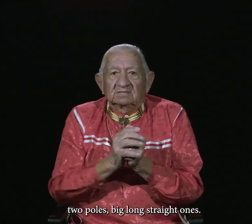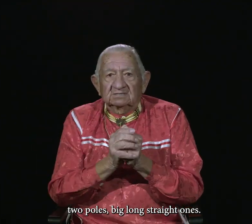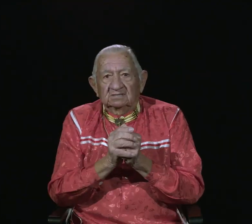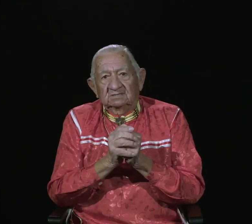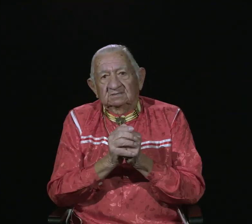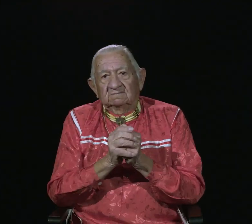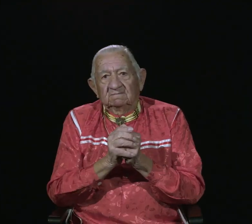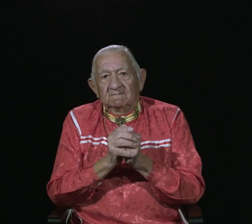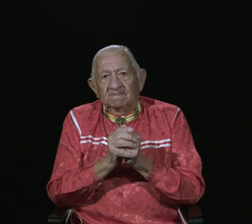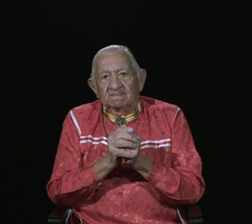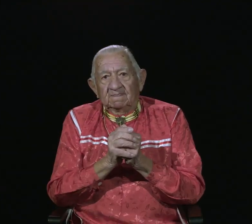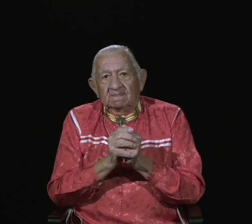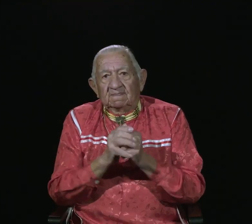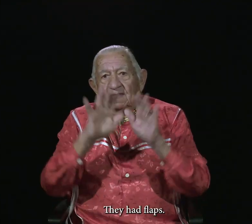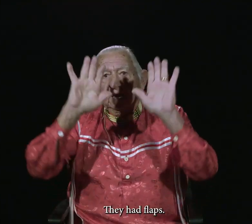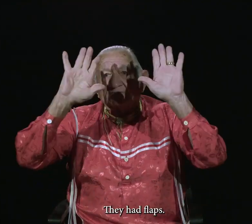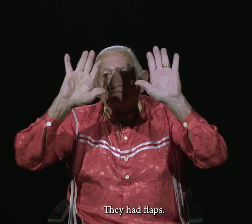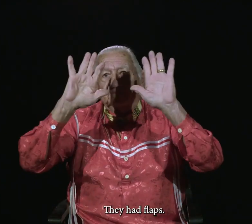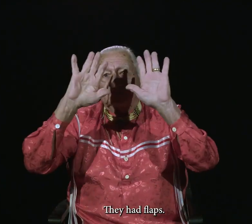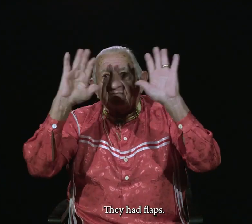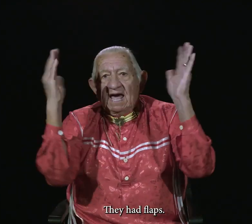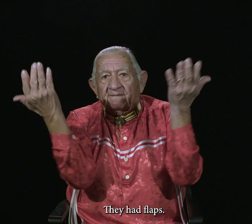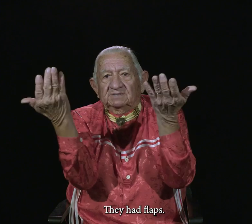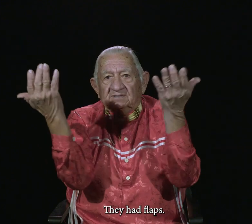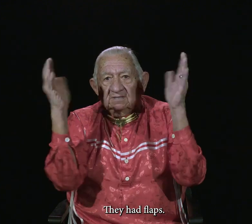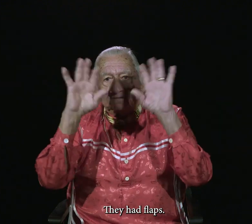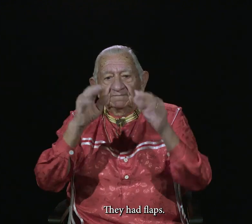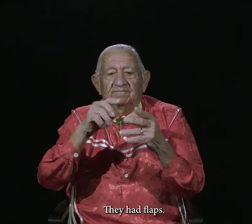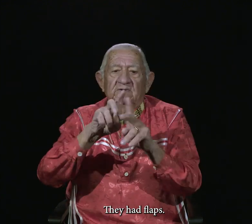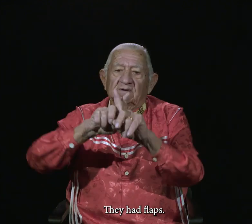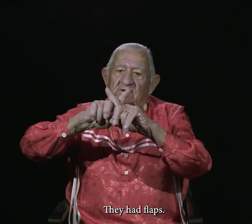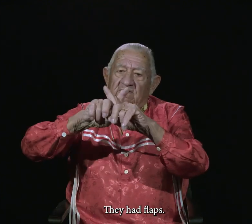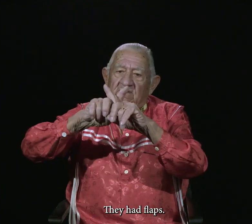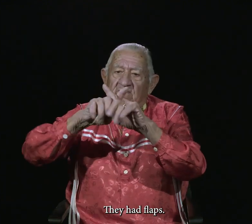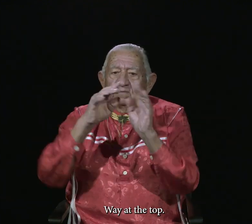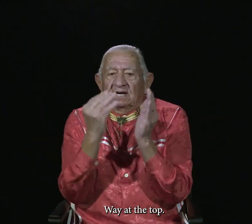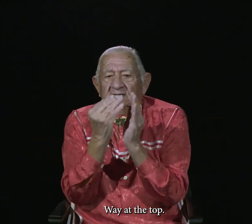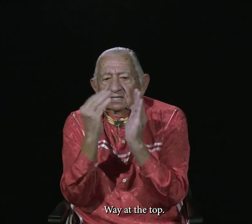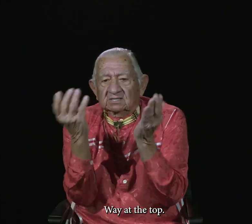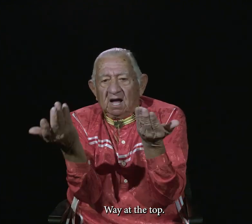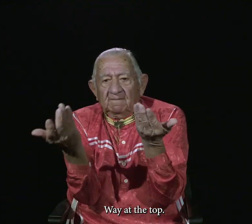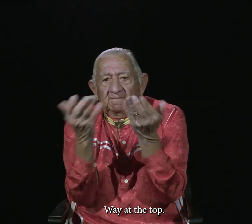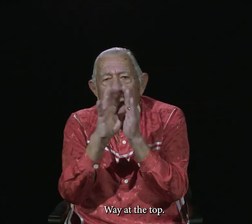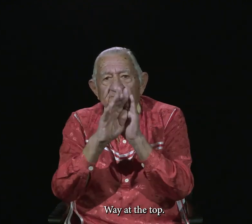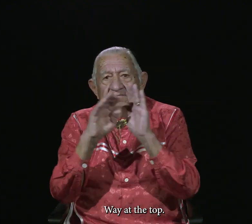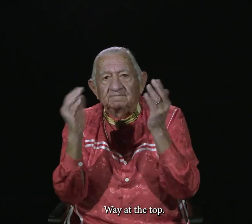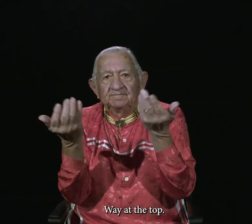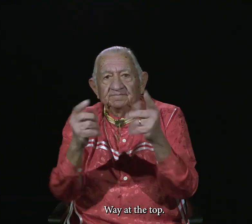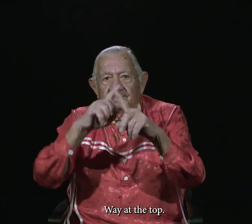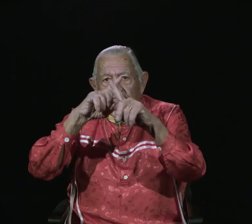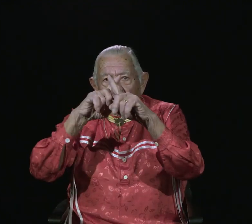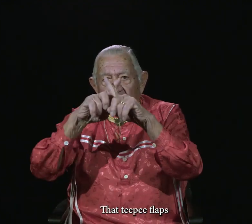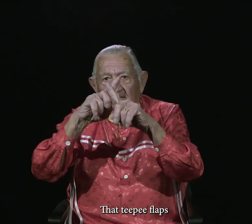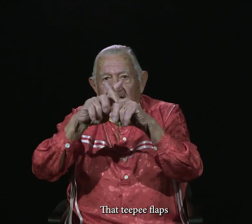ones. They had flaps way at the top of that